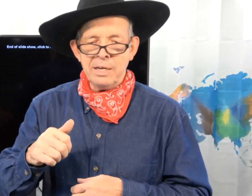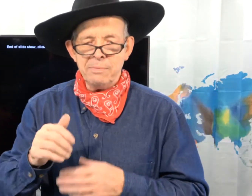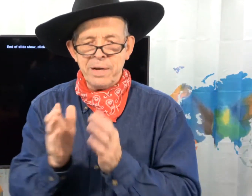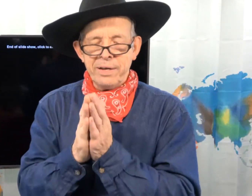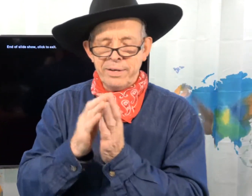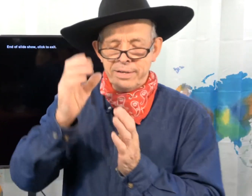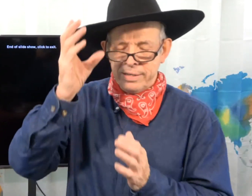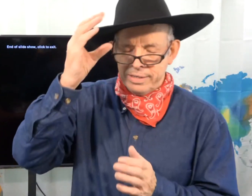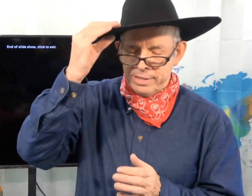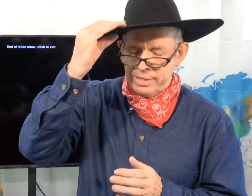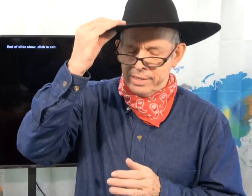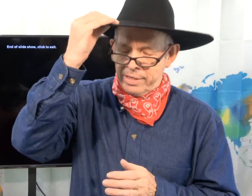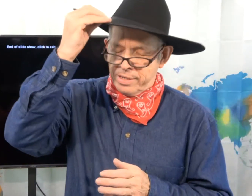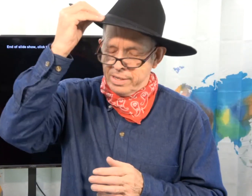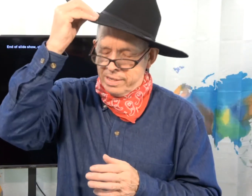medals?